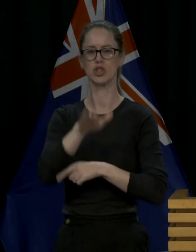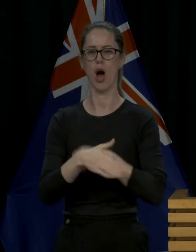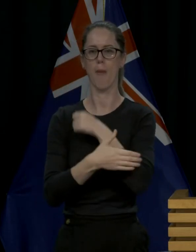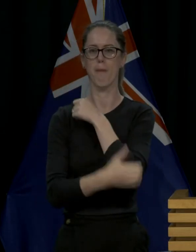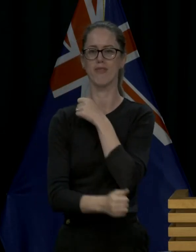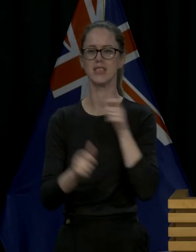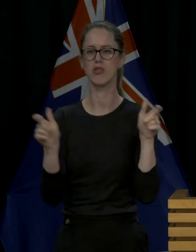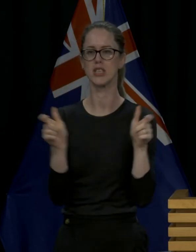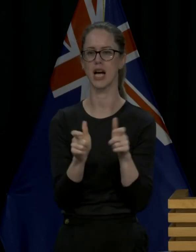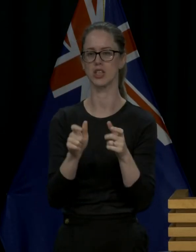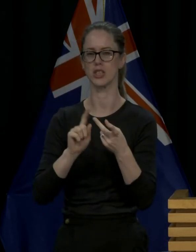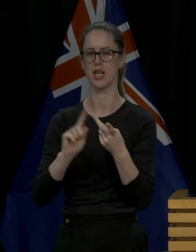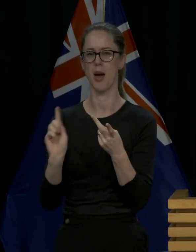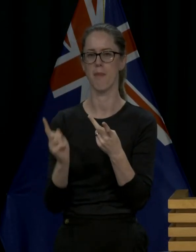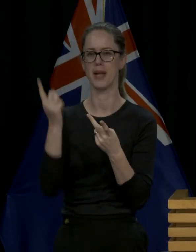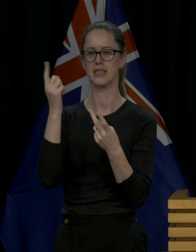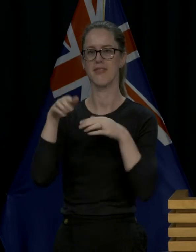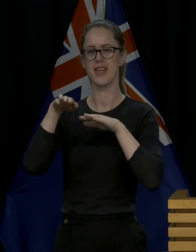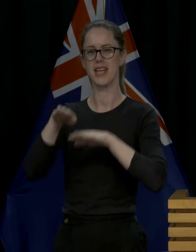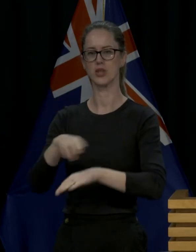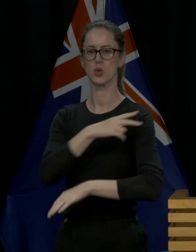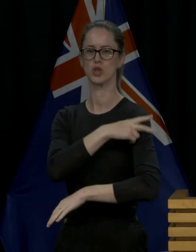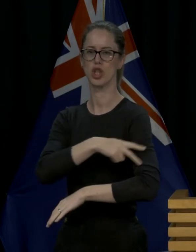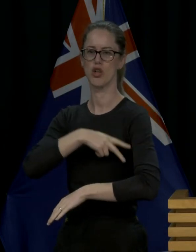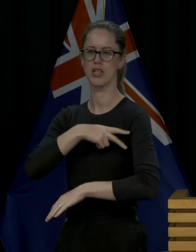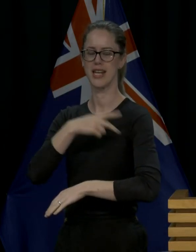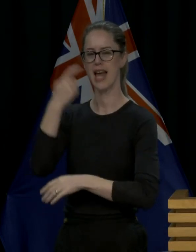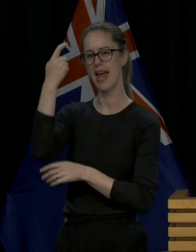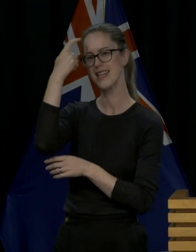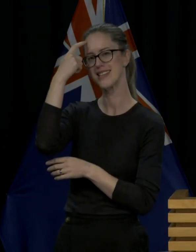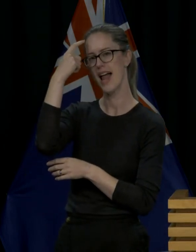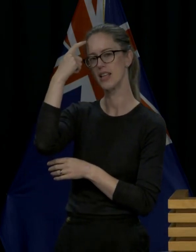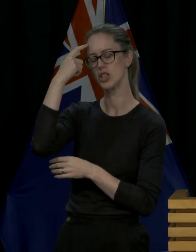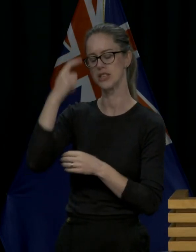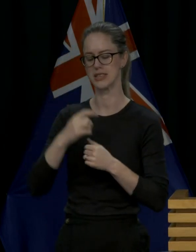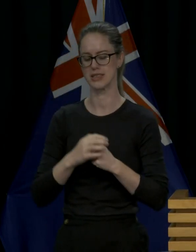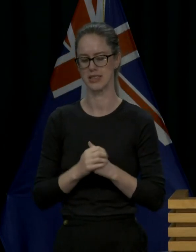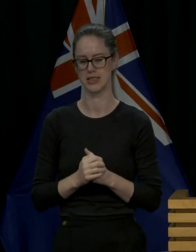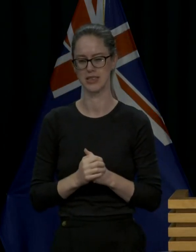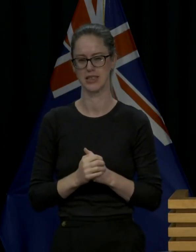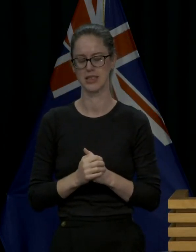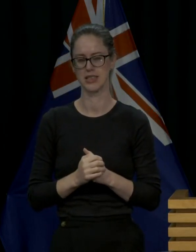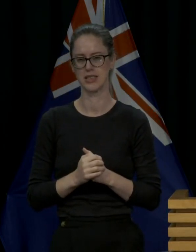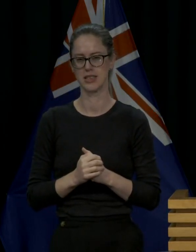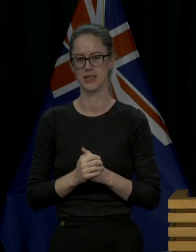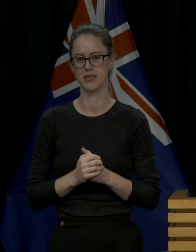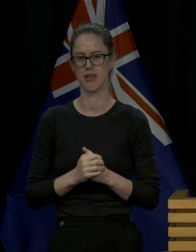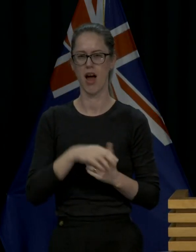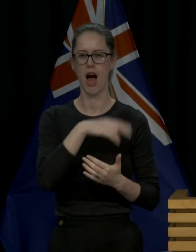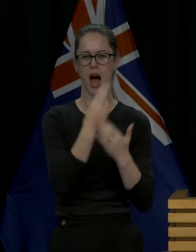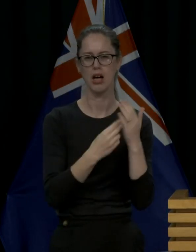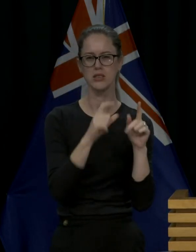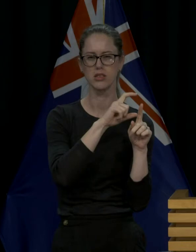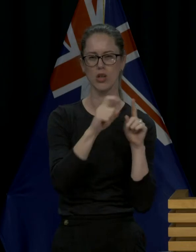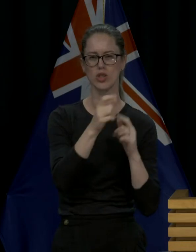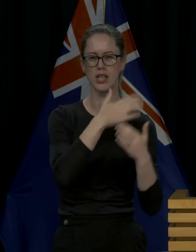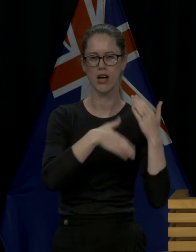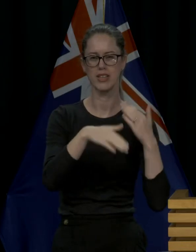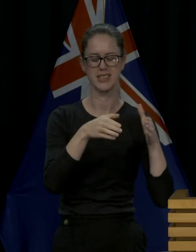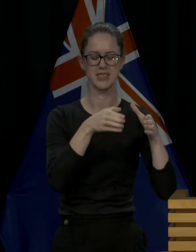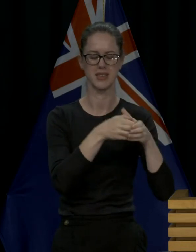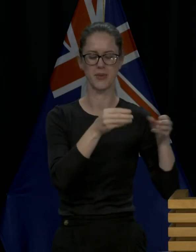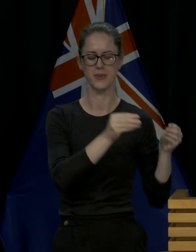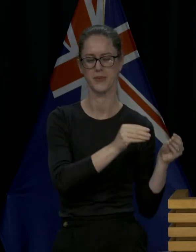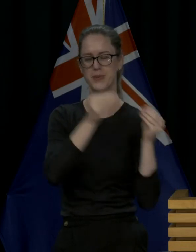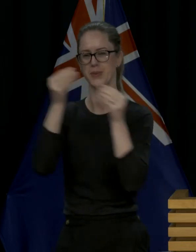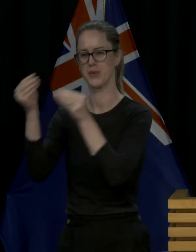Reduction and Minister for National Security and Intelligence. I have reallocated the Arts, Culture and Heritage portfolio